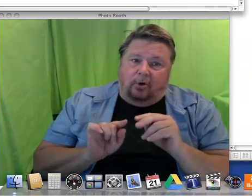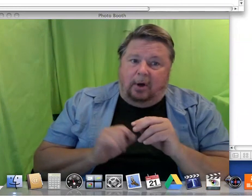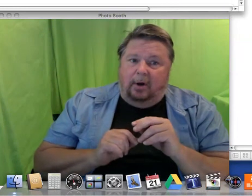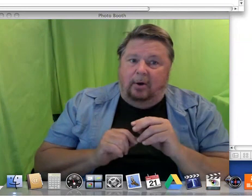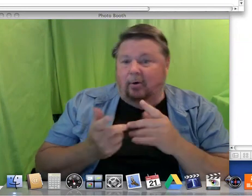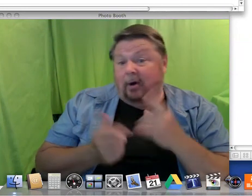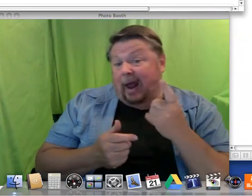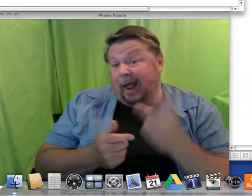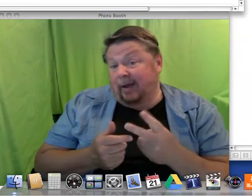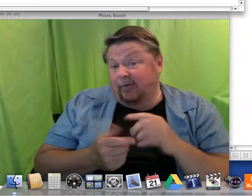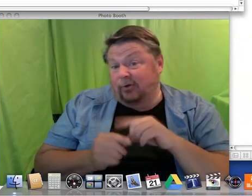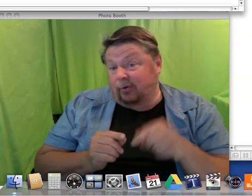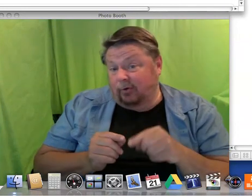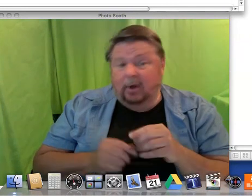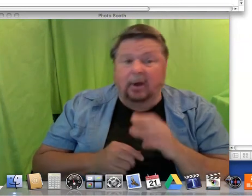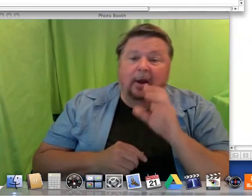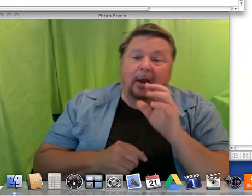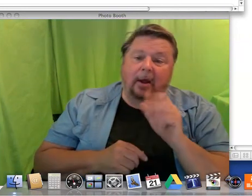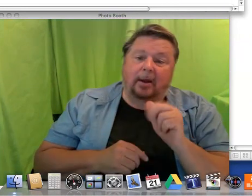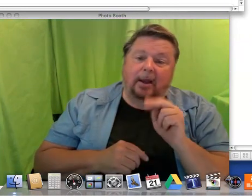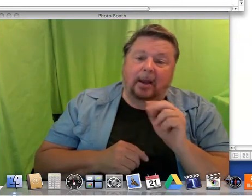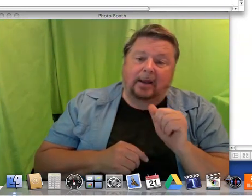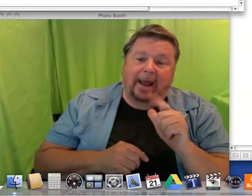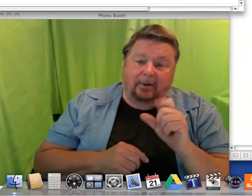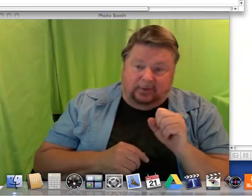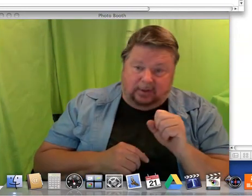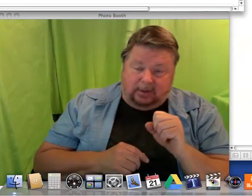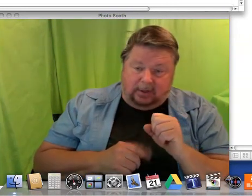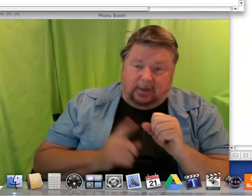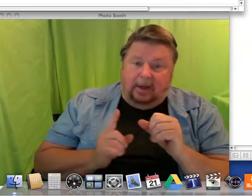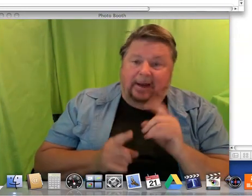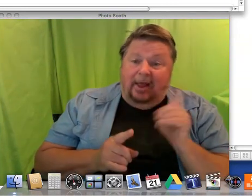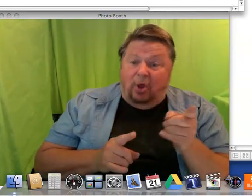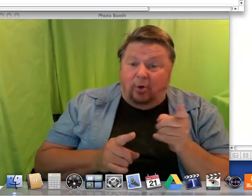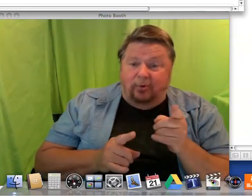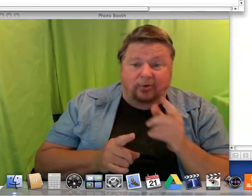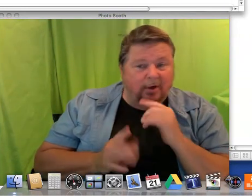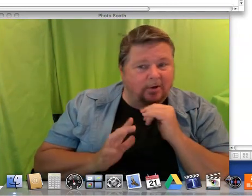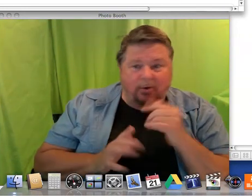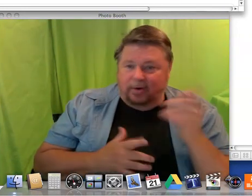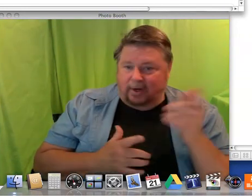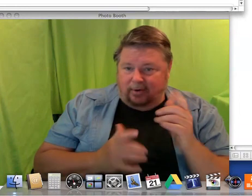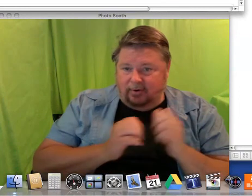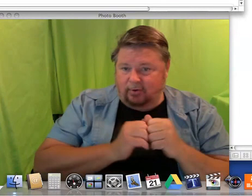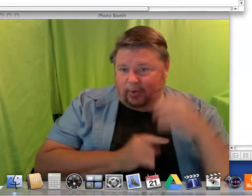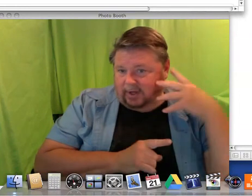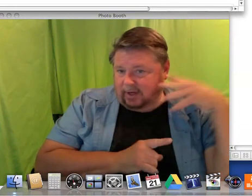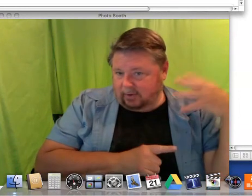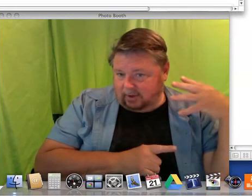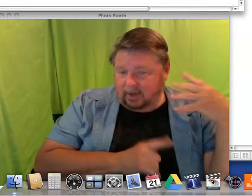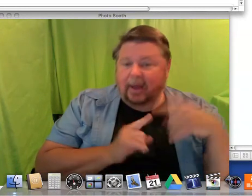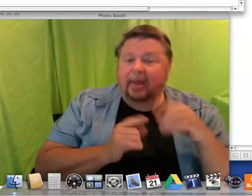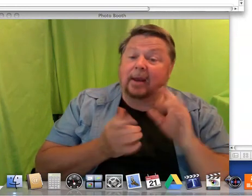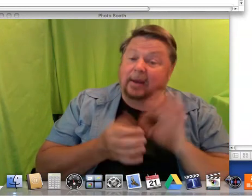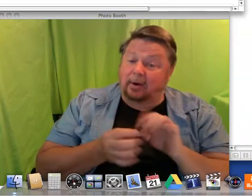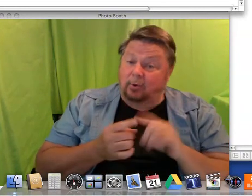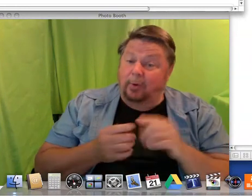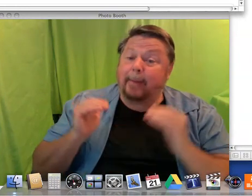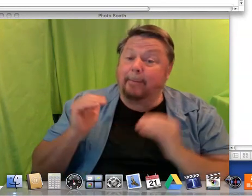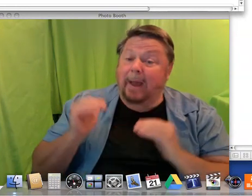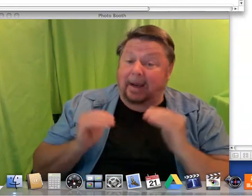semicircular, or half circle, canals, and those don't deal with hearing. They